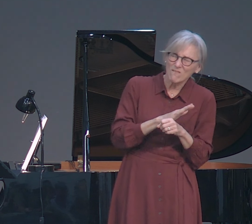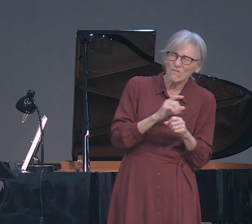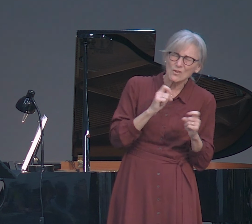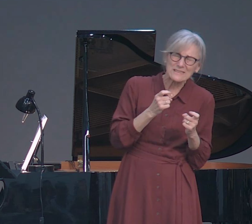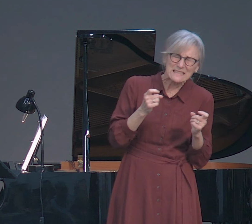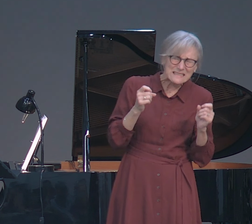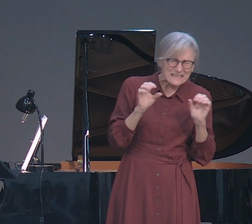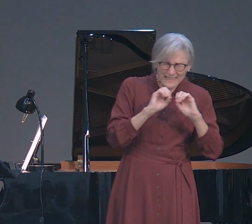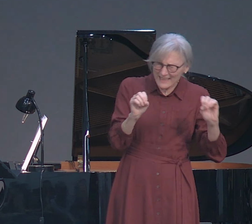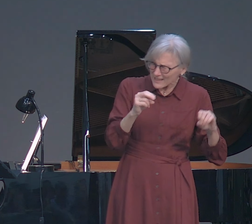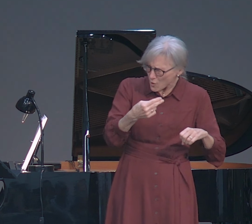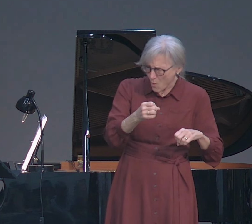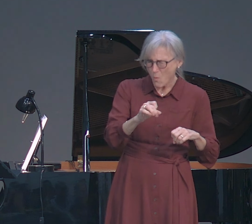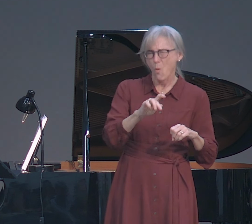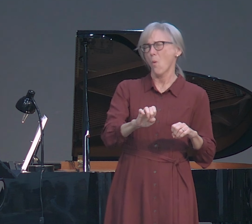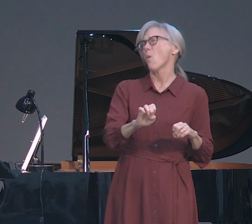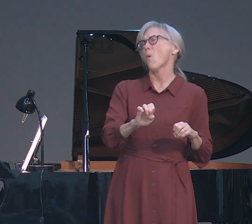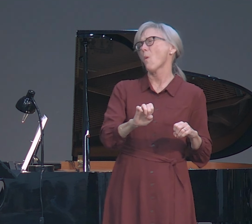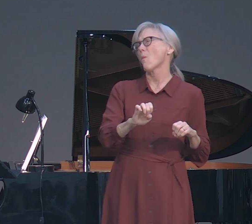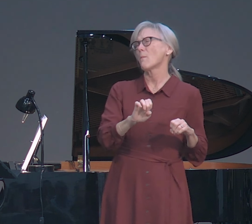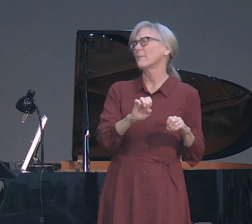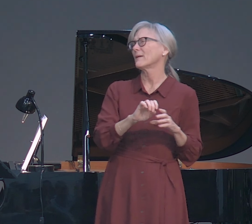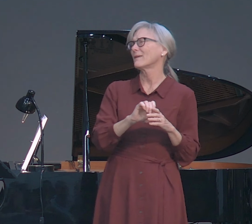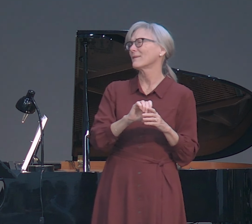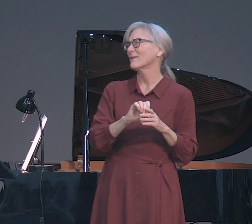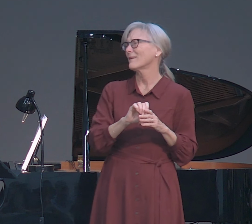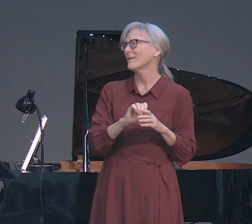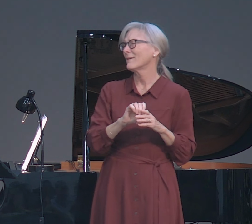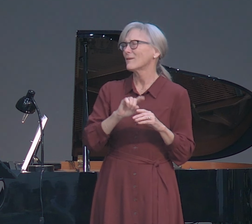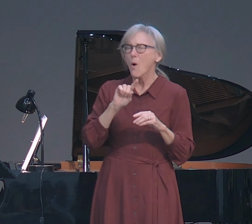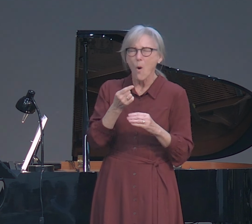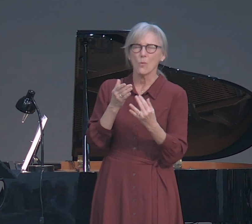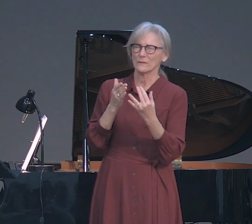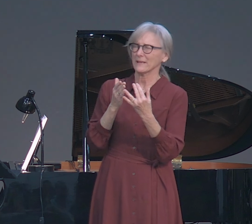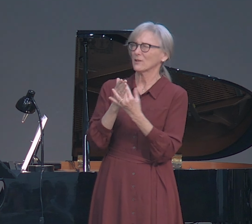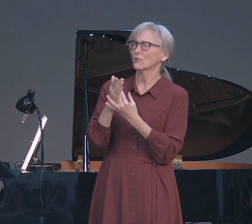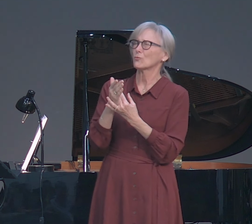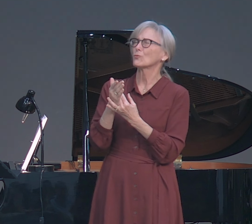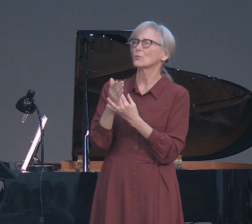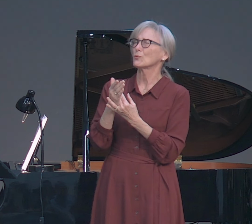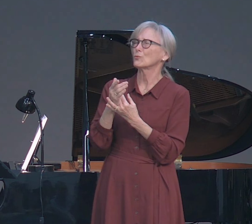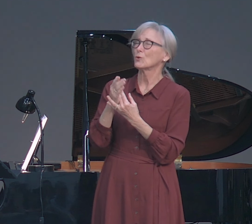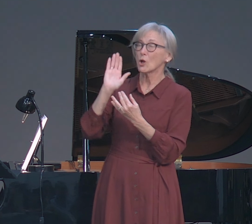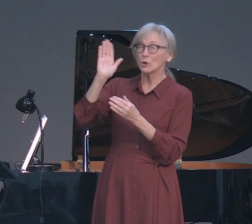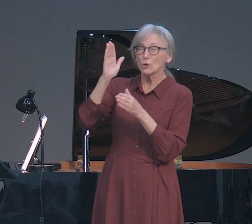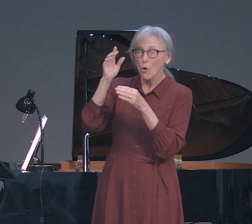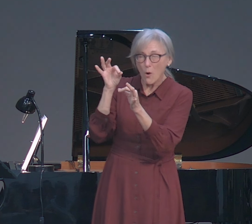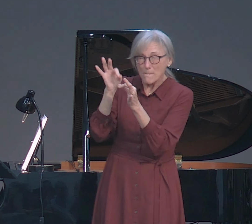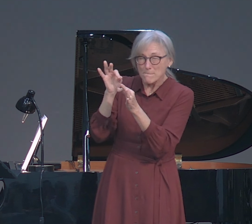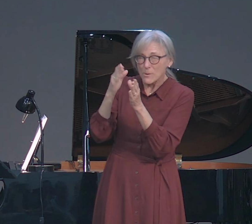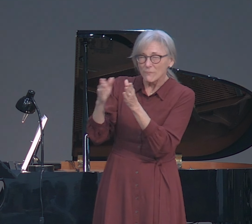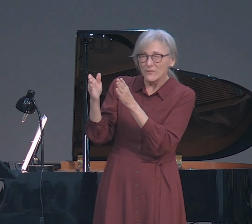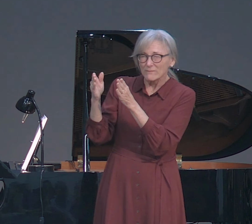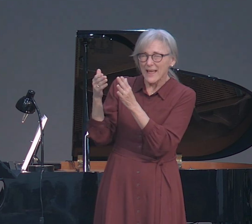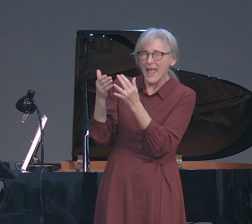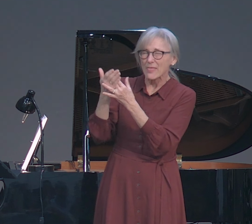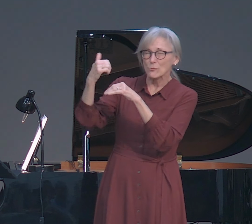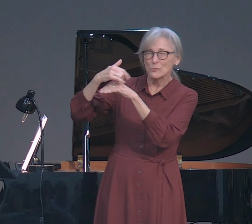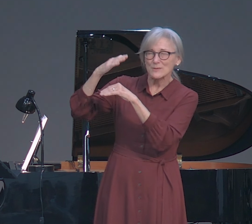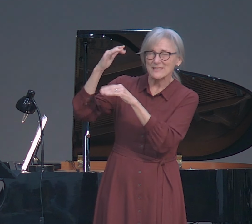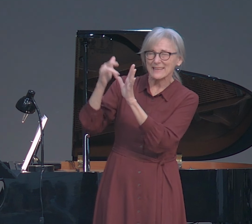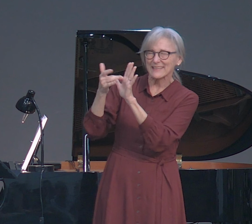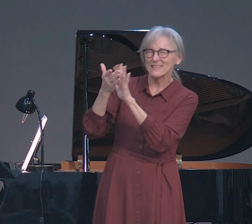hope, enemies of God. But we know in your perfect plan, you sent your one and only Son to live a perfect